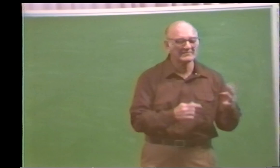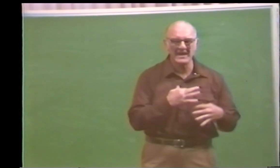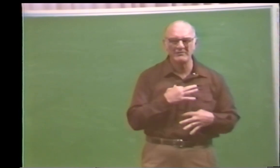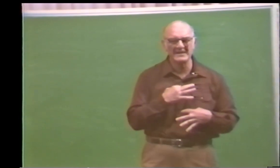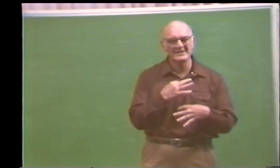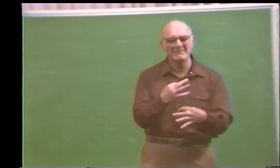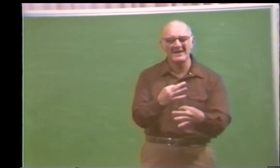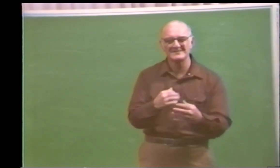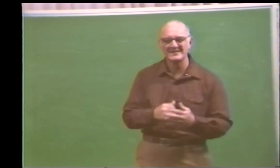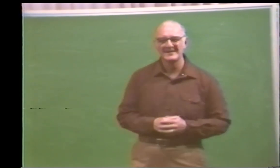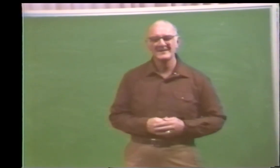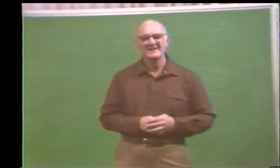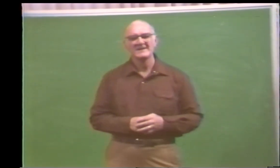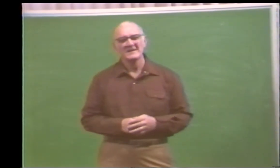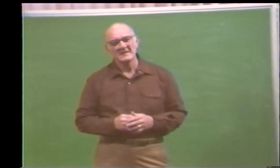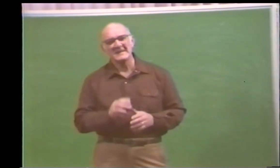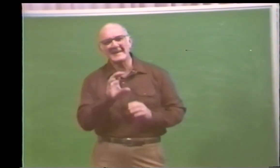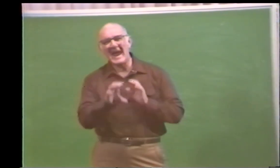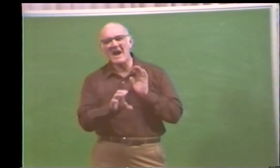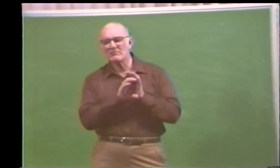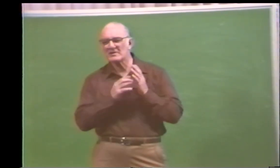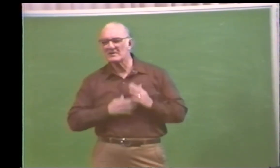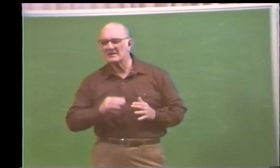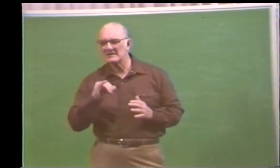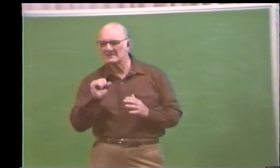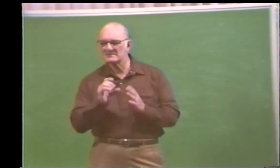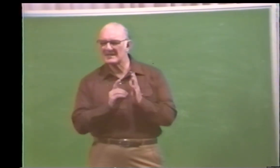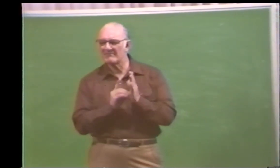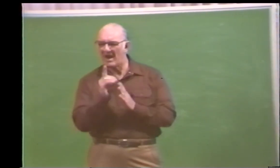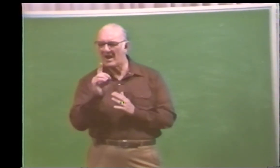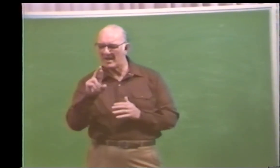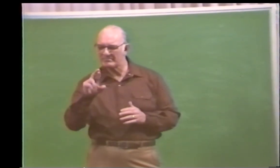Very interesting. The character is developed